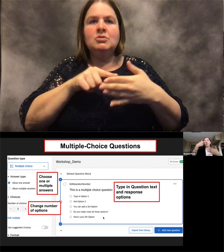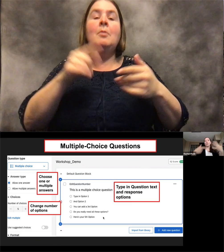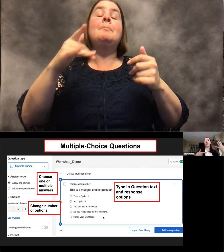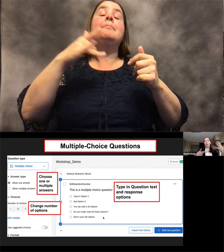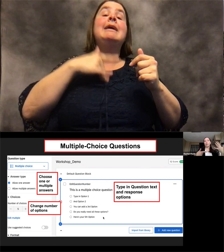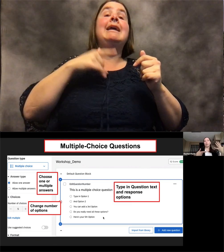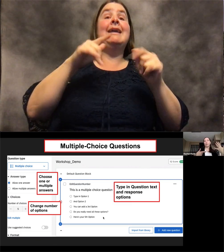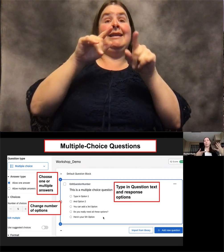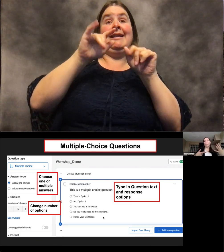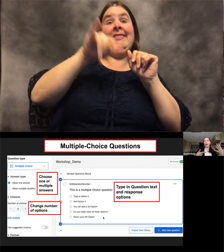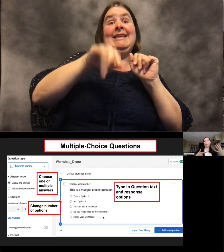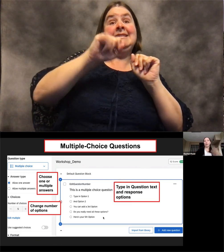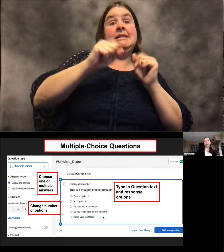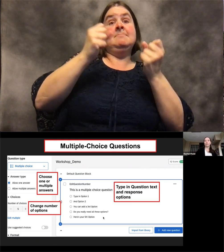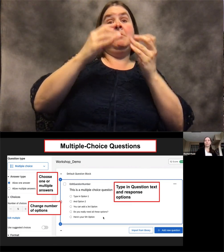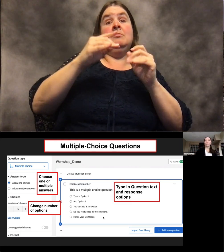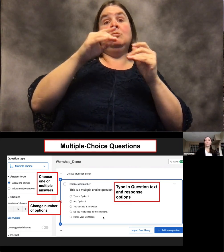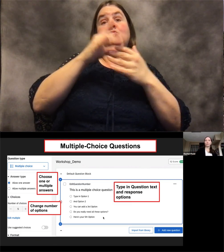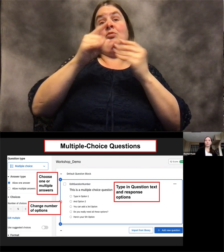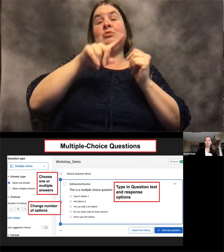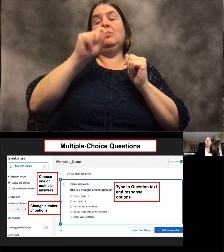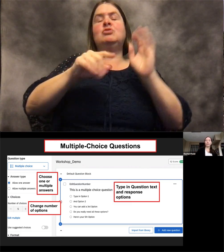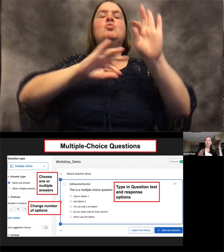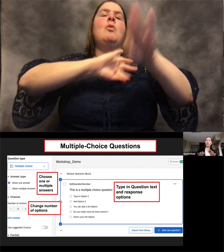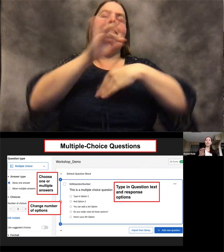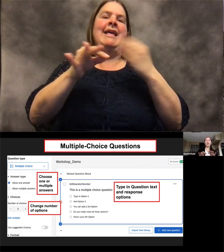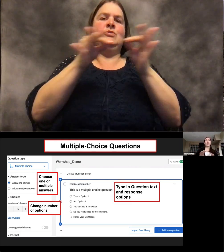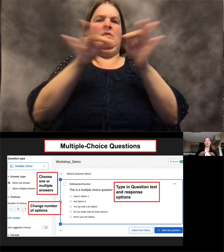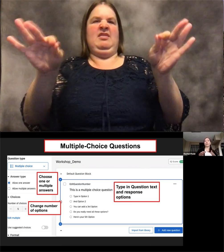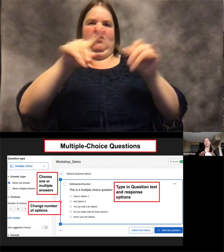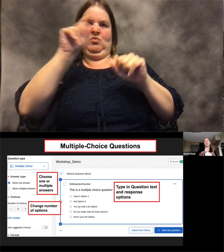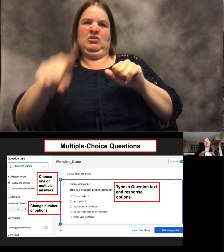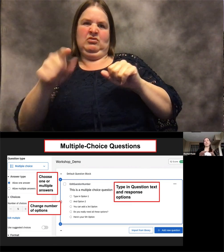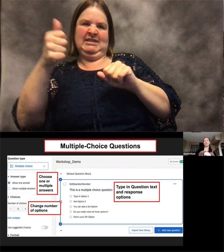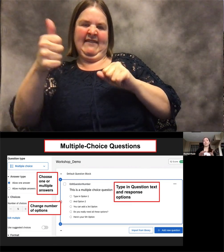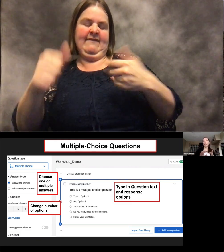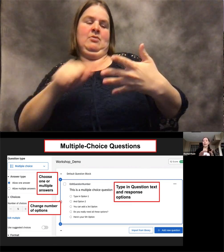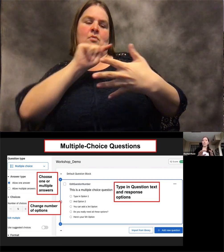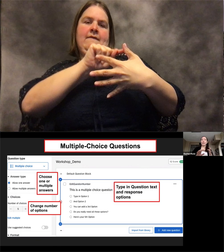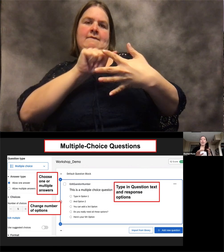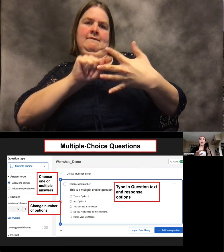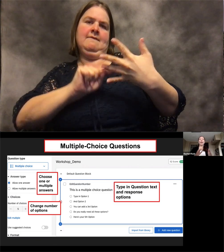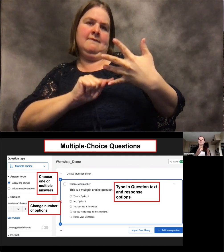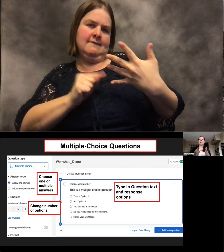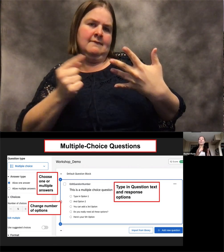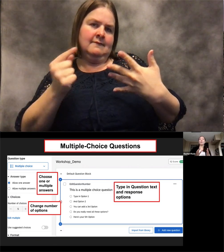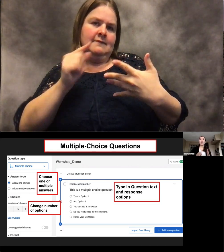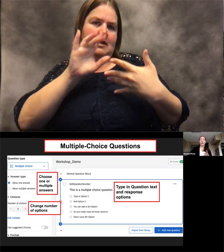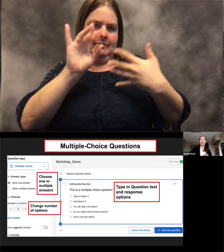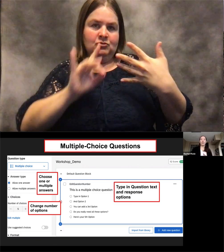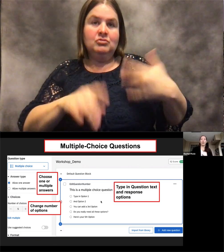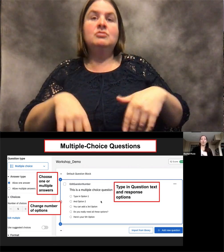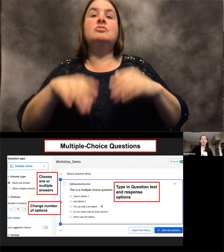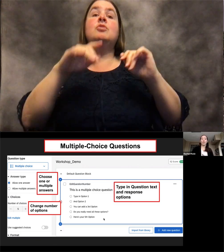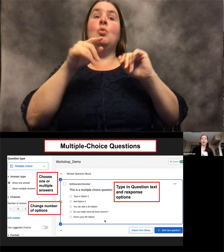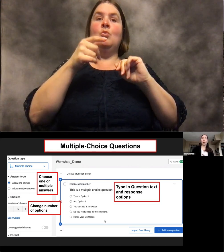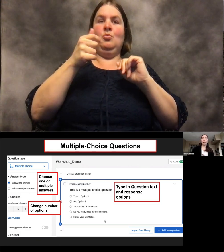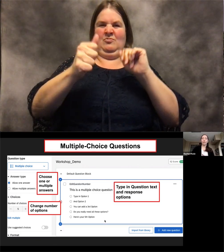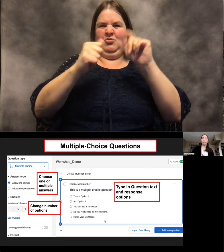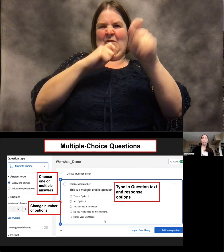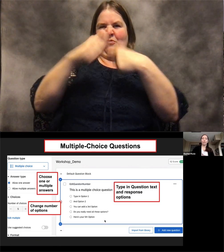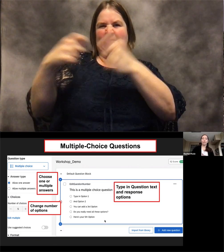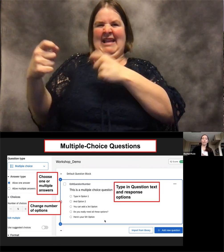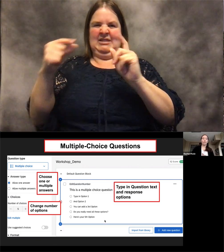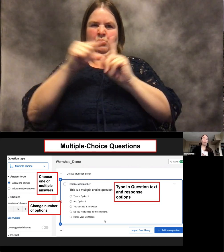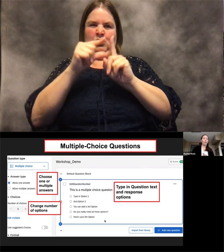and give you some options with that question. You can type in the question text and the response options in here.